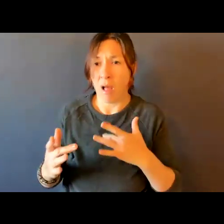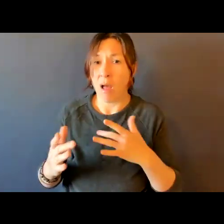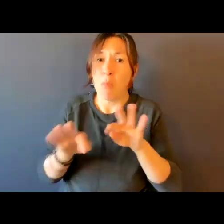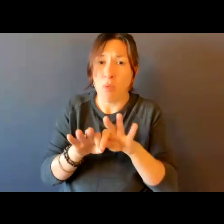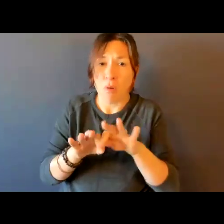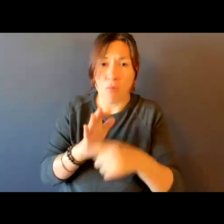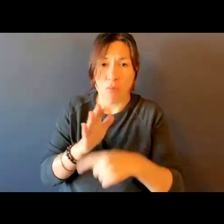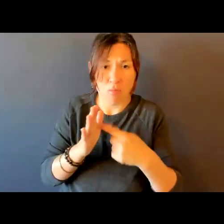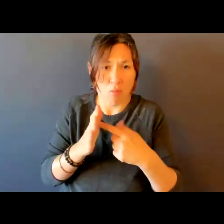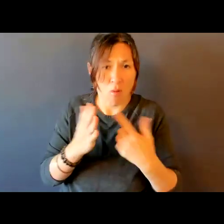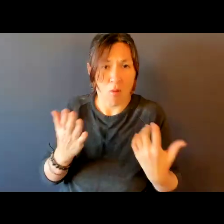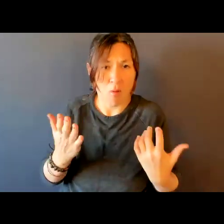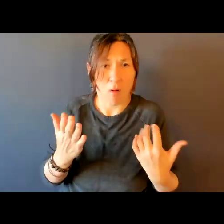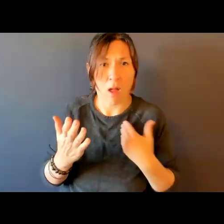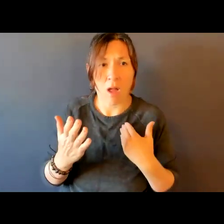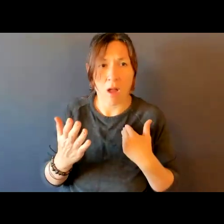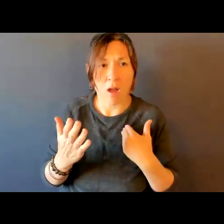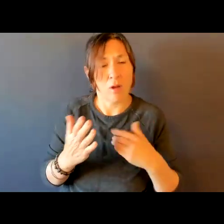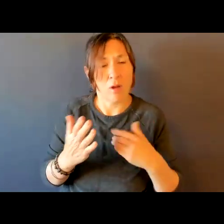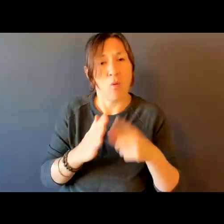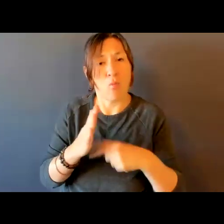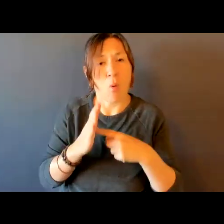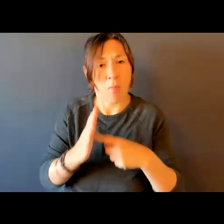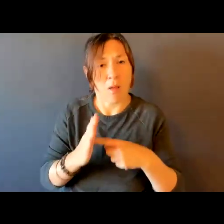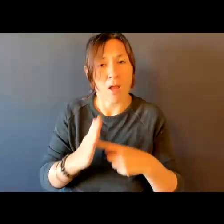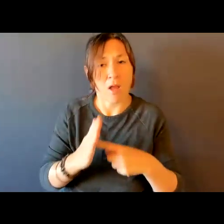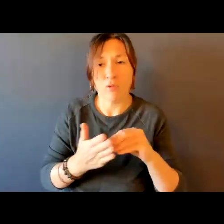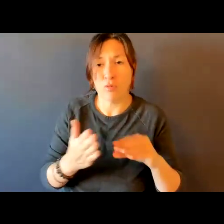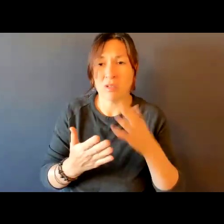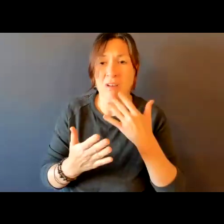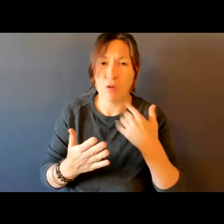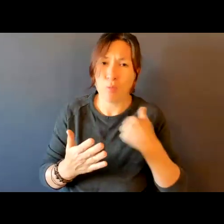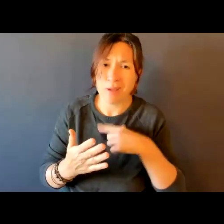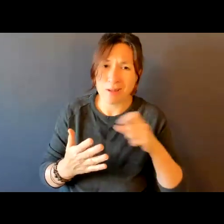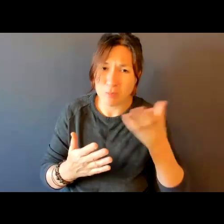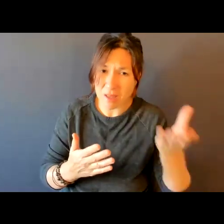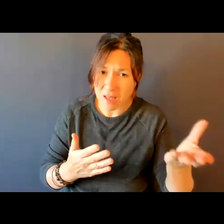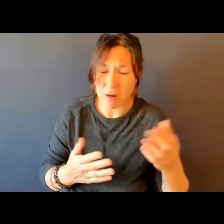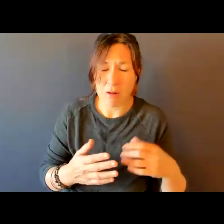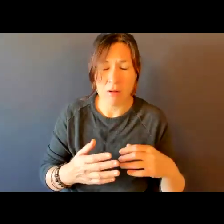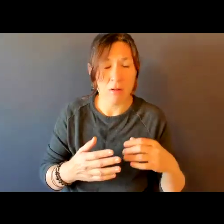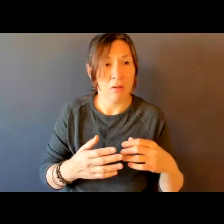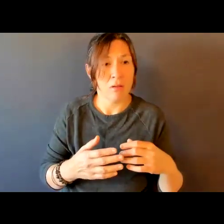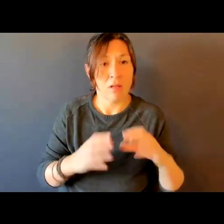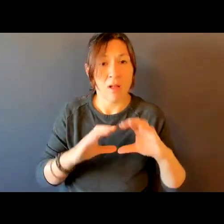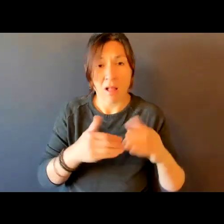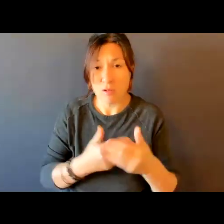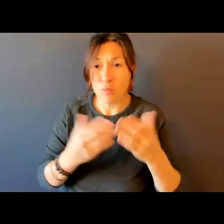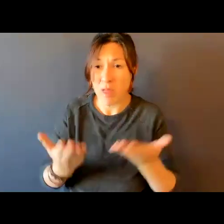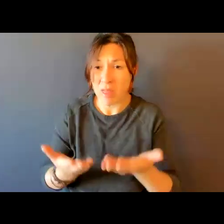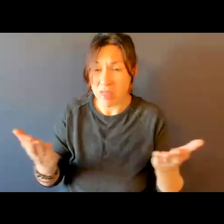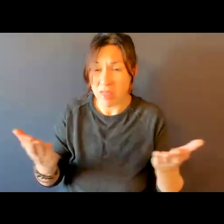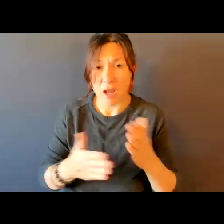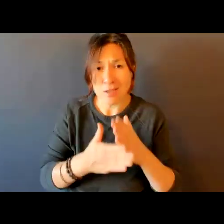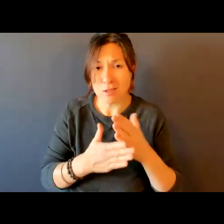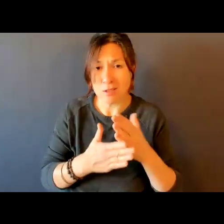role models for students of color. Our presence in the classroom is not just about imparting knowledge, but also about